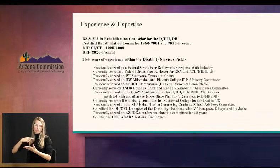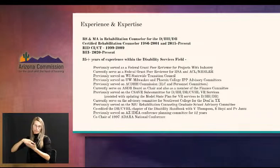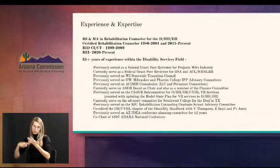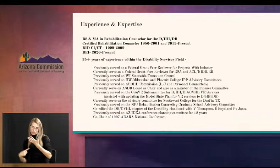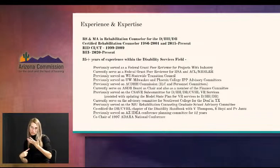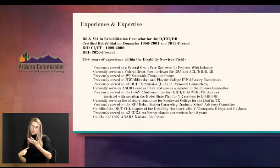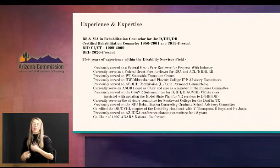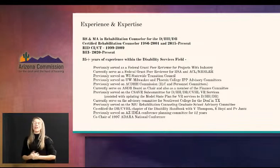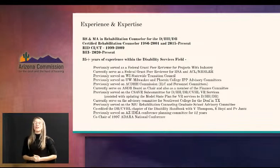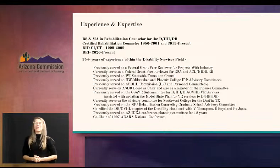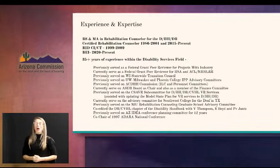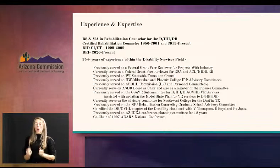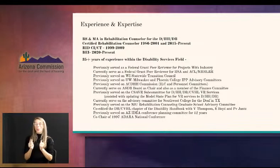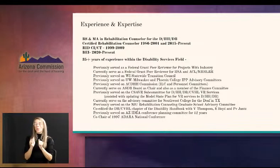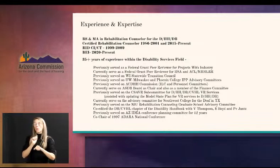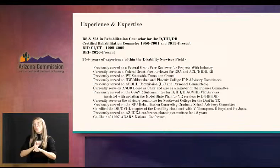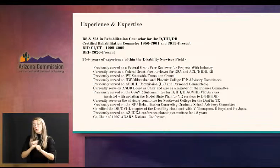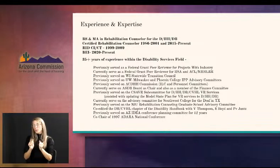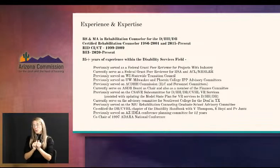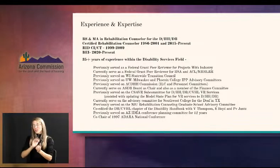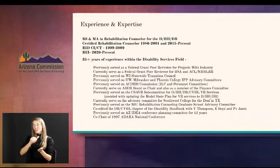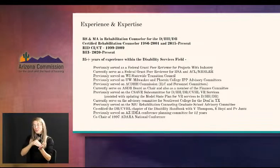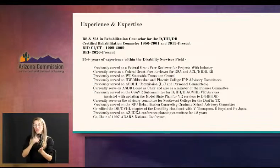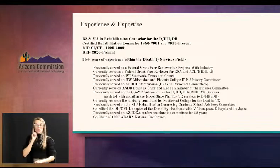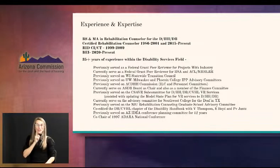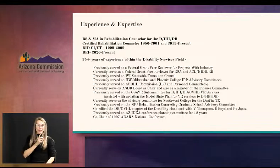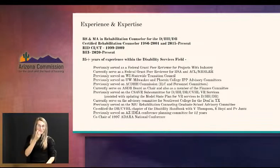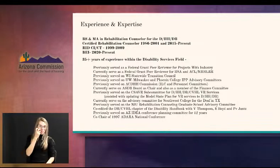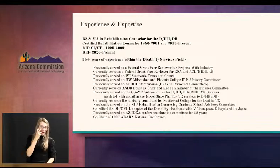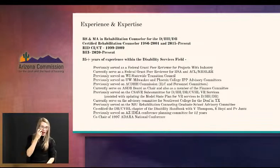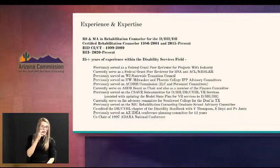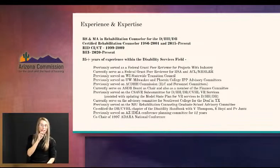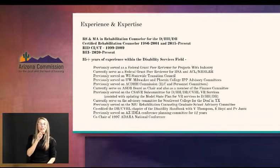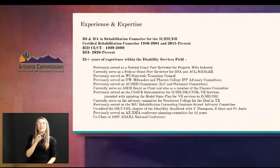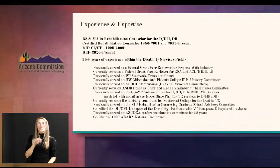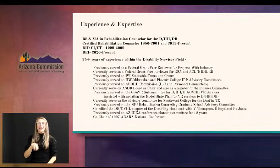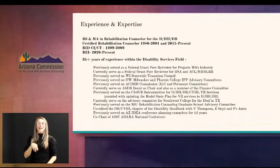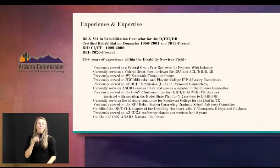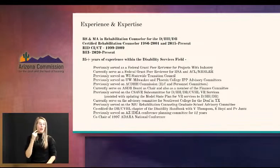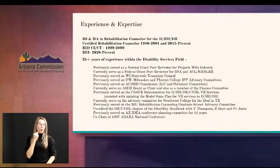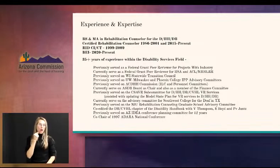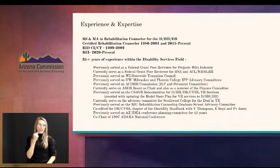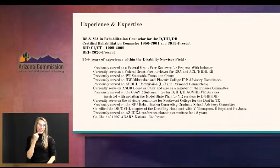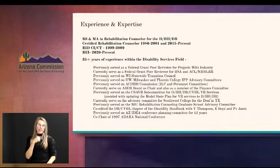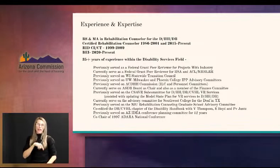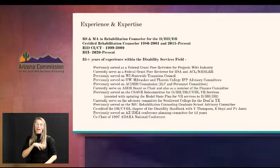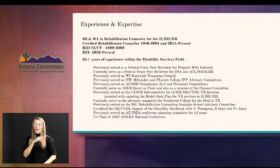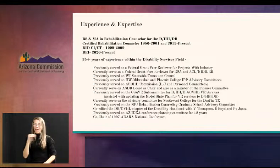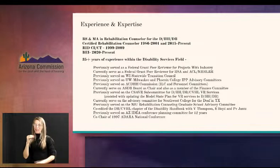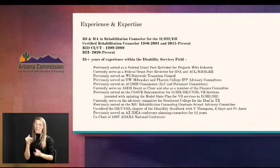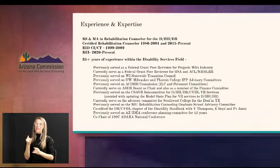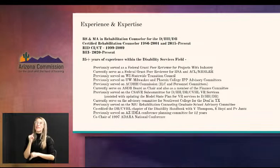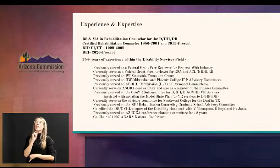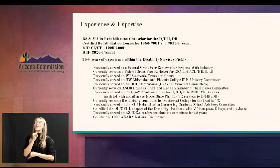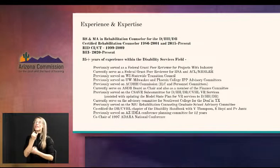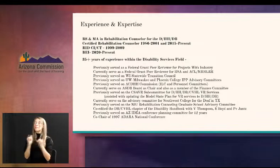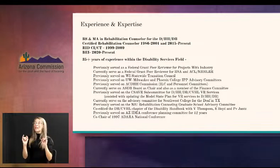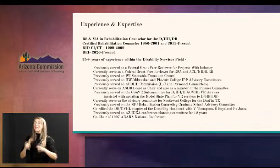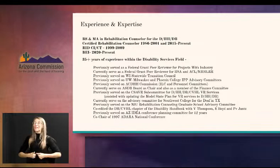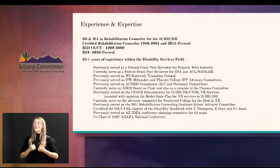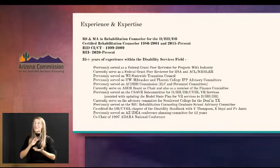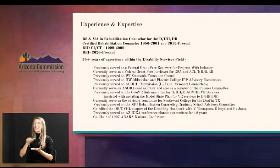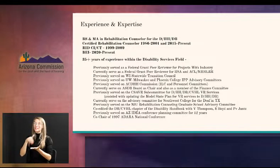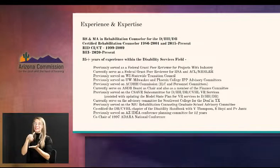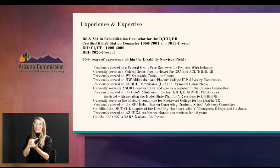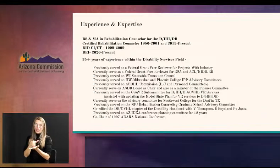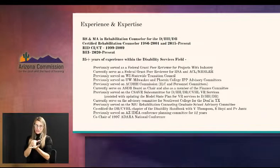Worked with the Center for Deaf-Blind in Milwaukee, Voc Rehab, the Independent Living Center, and then Aging